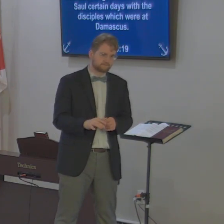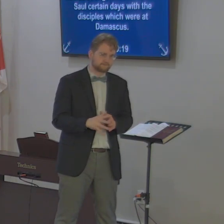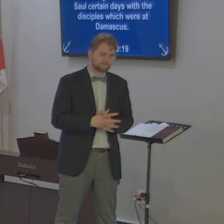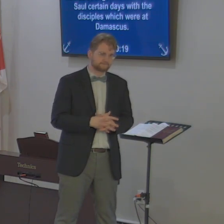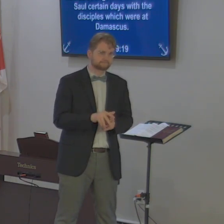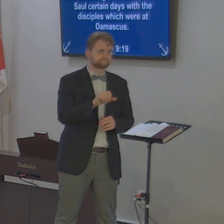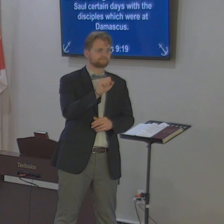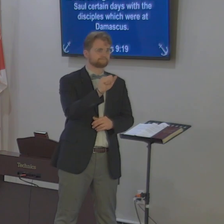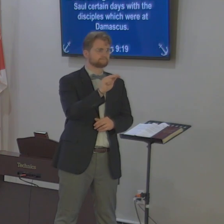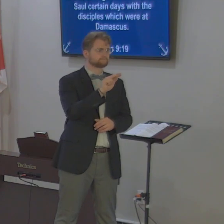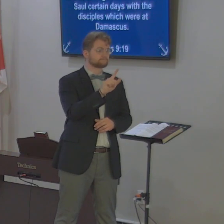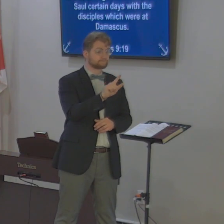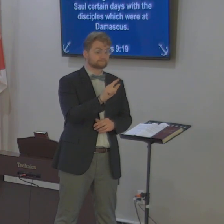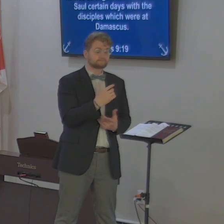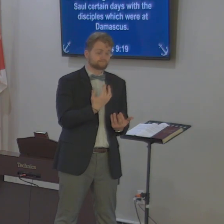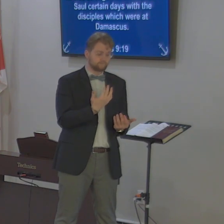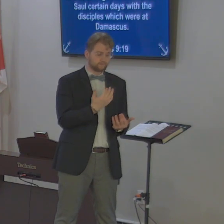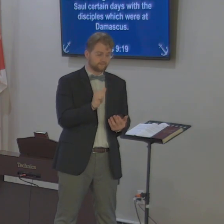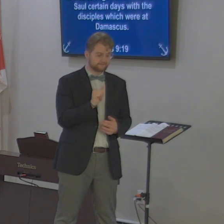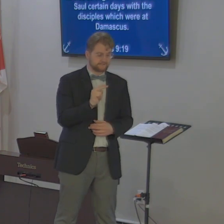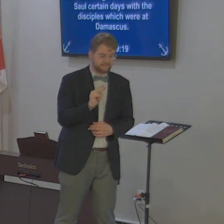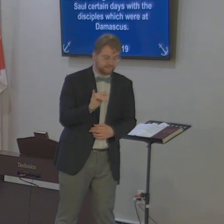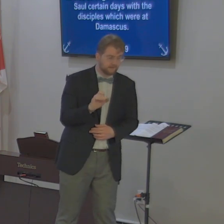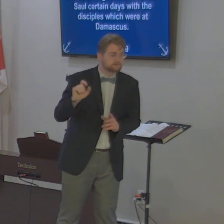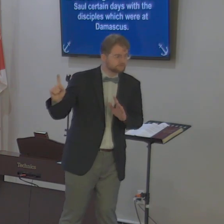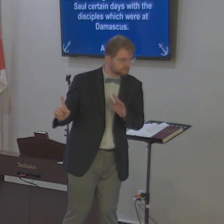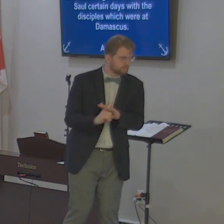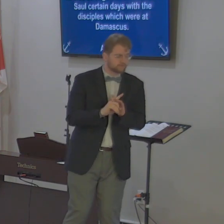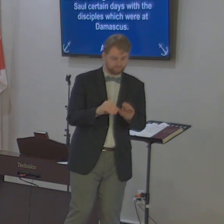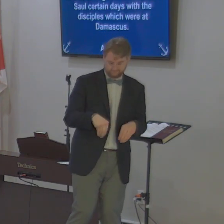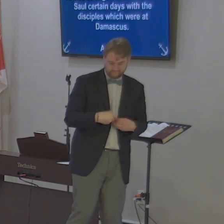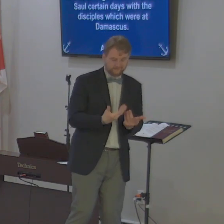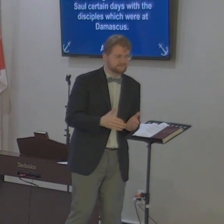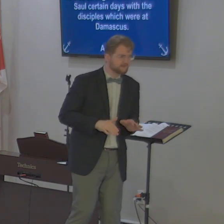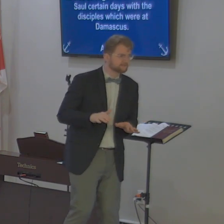Saul waits, Ananias shows up and provides for him his next step.